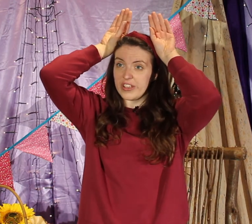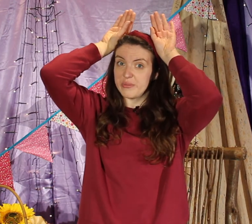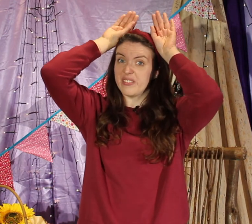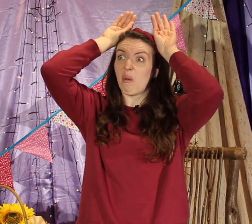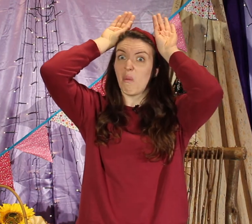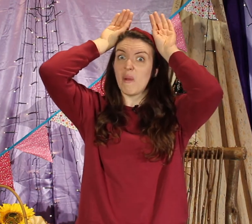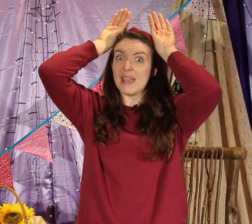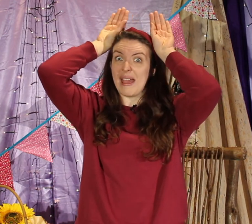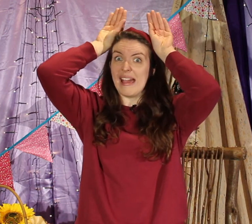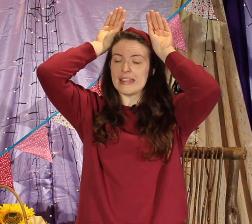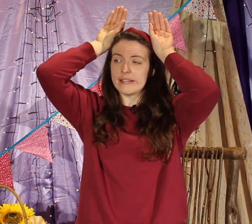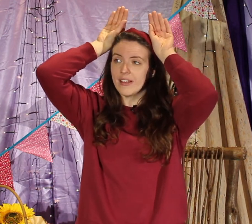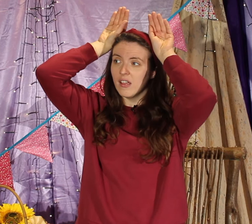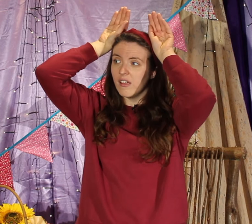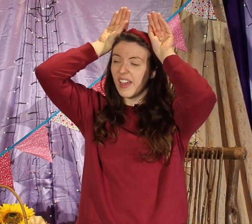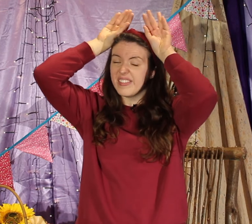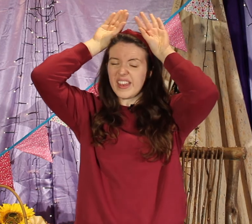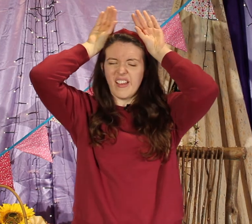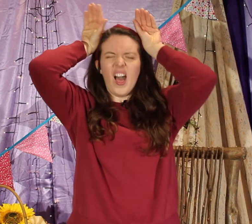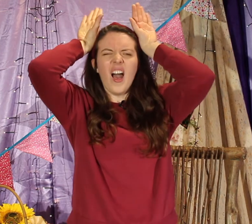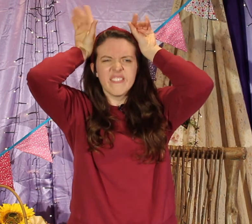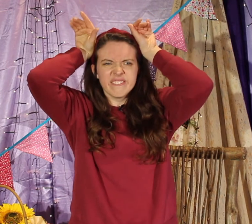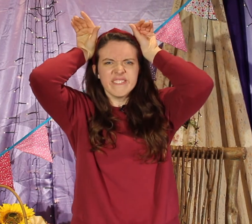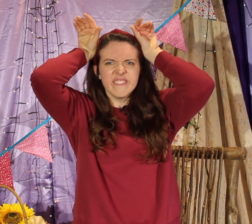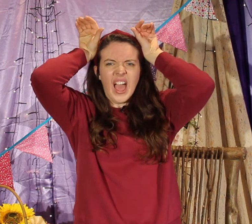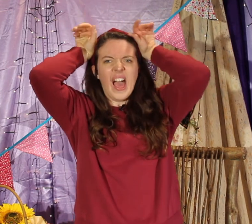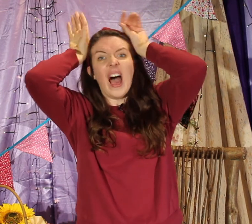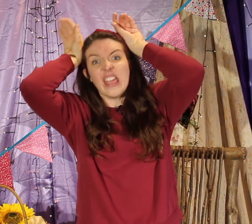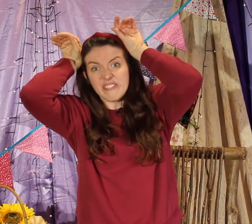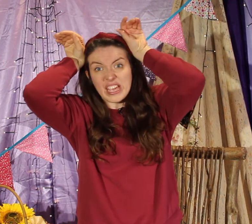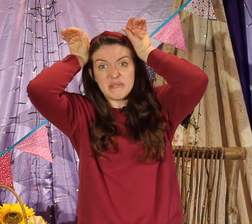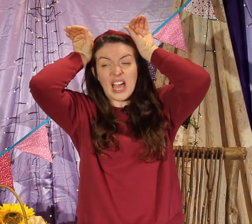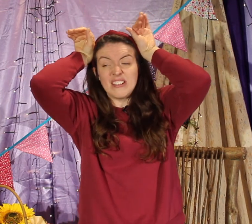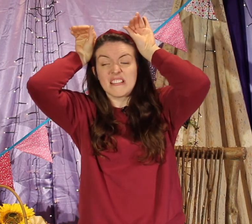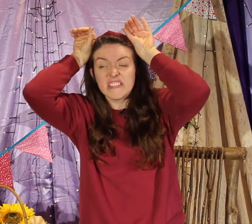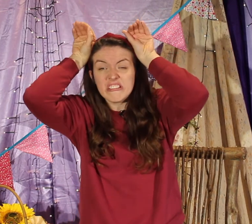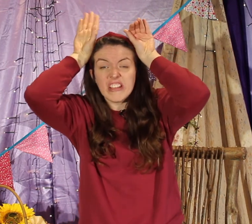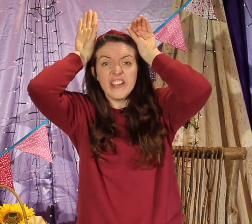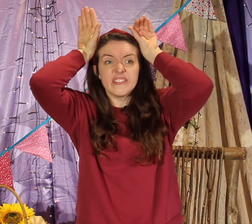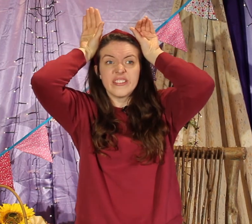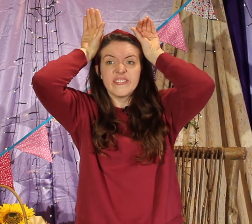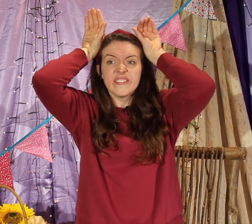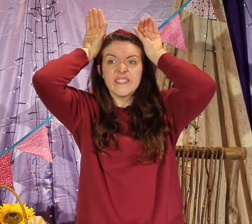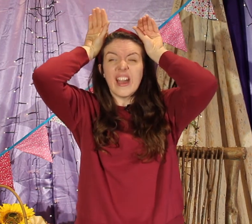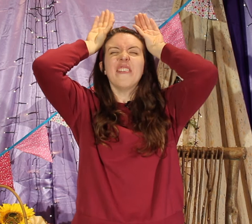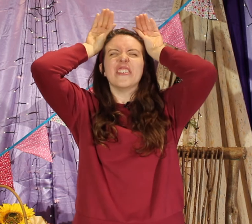was way behind, and said, huh, I have time to have a little sit down. I'm gonna do